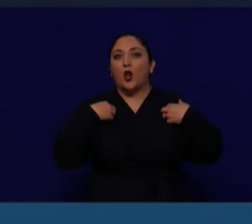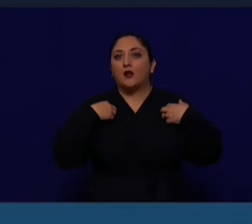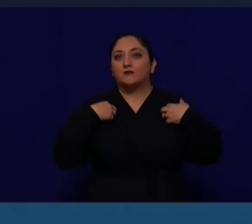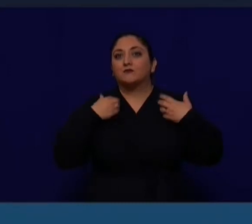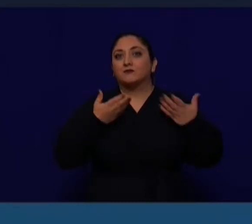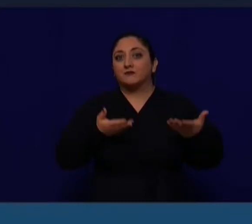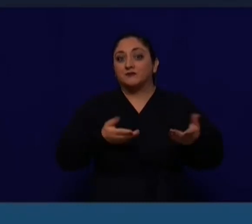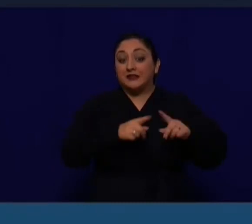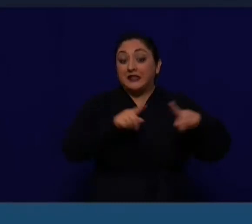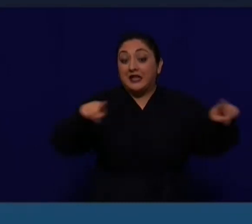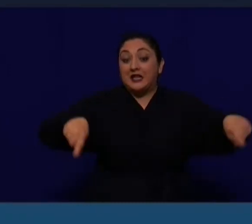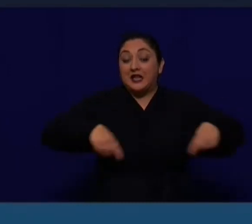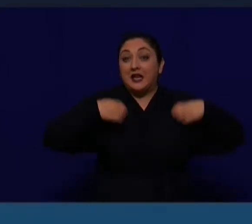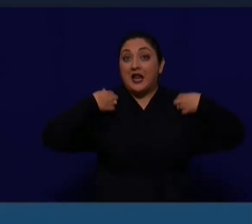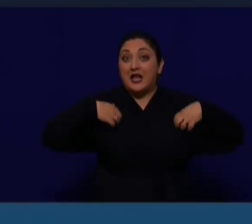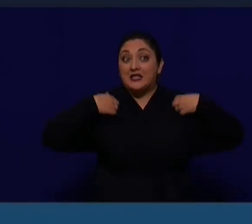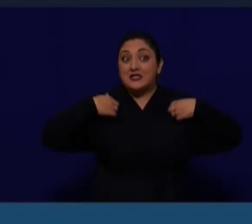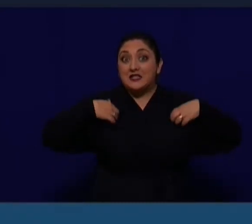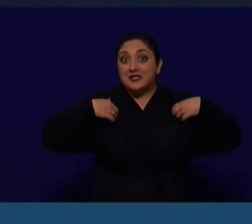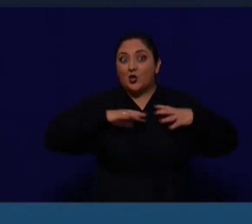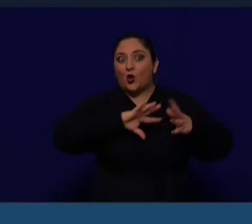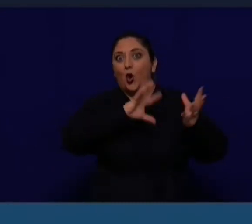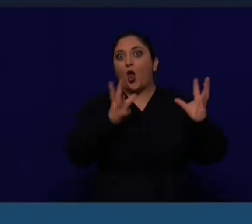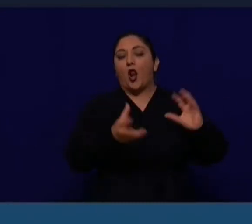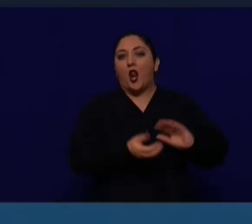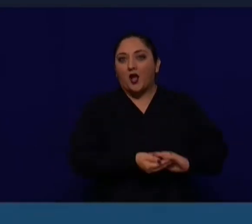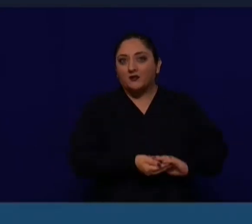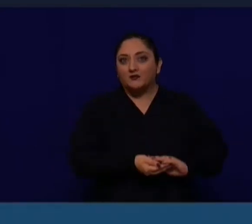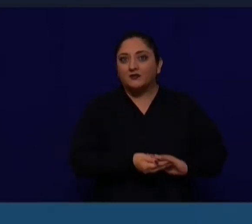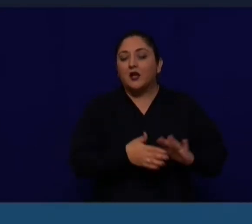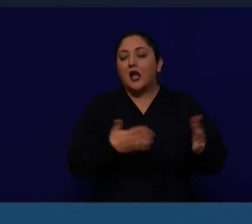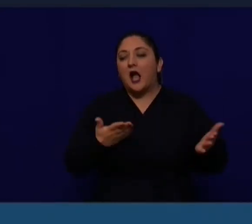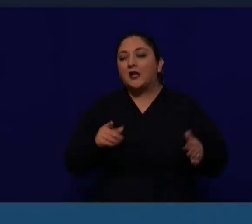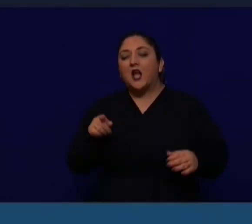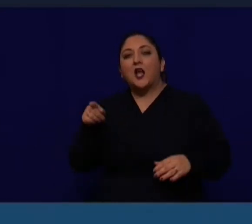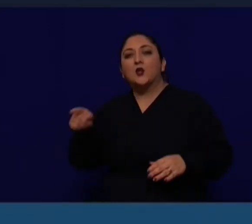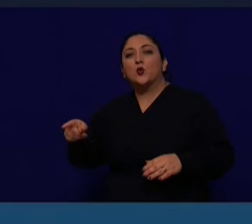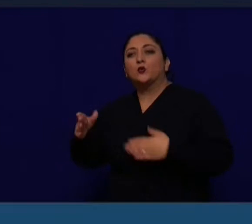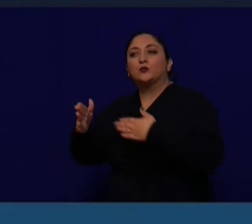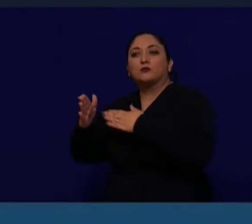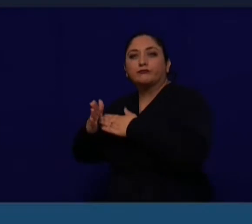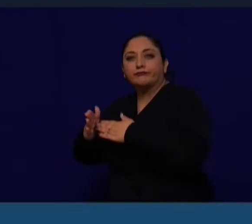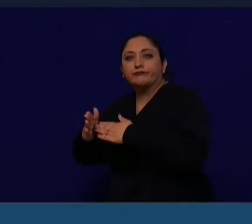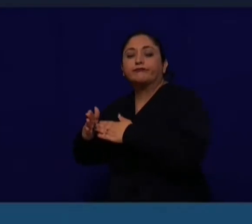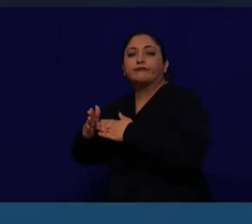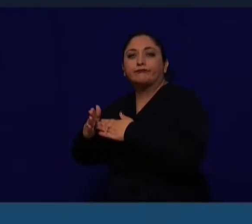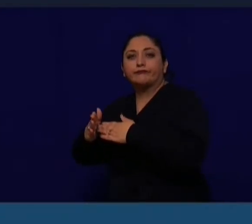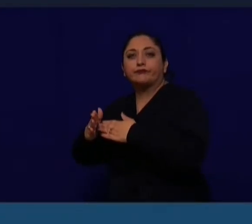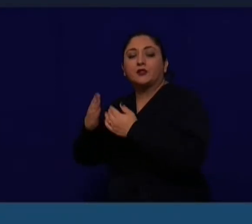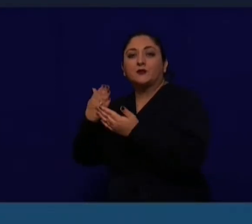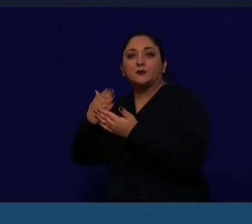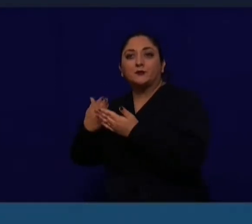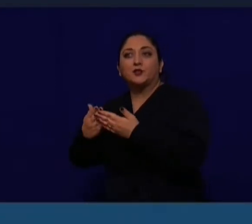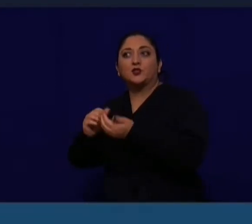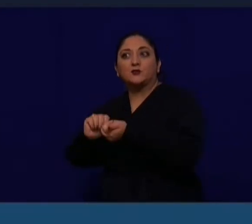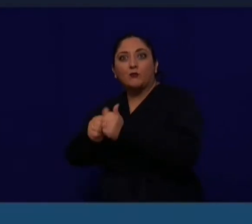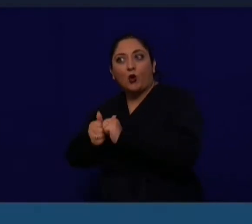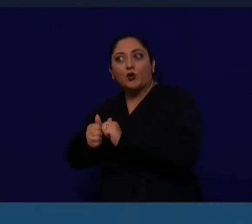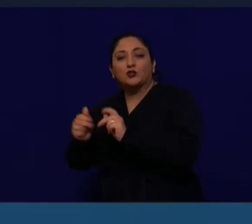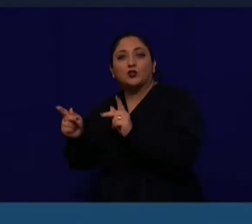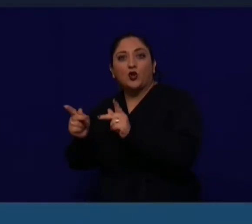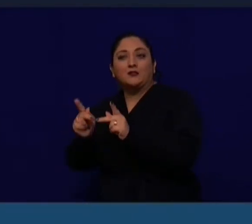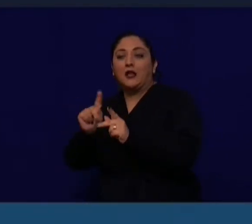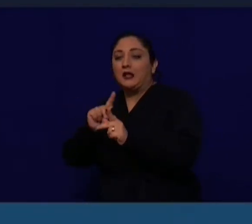Allura jkollok klassi li ħafna minnhom ħajkunu qegħdin jitpoġġew f'kwarantina. Allura hemmhekk qed ikun hemm impatt qawwi fuq